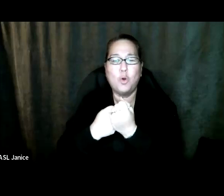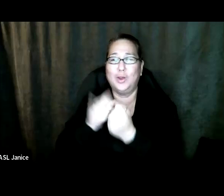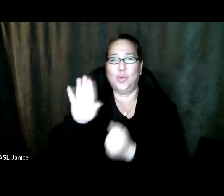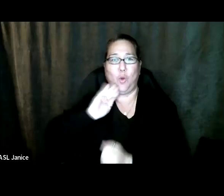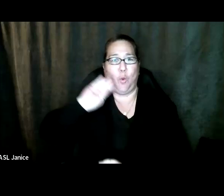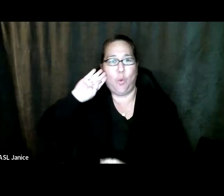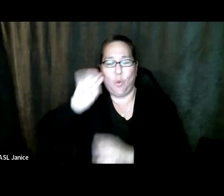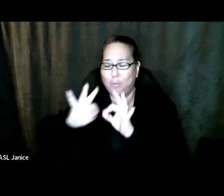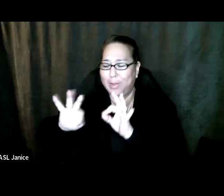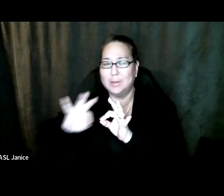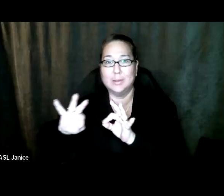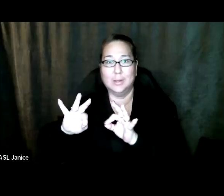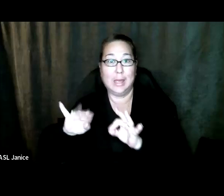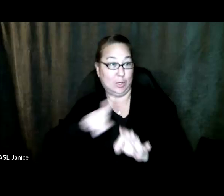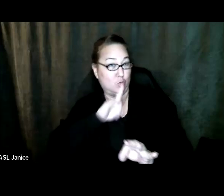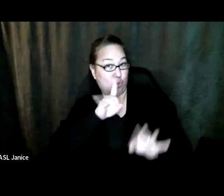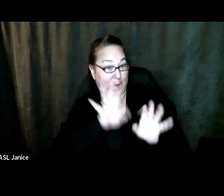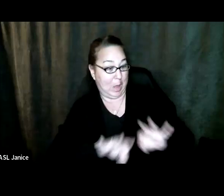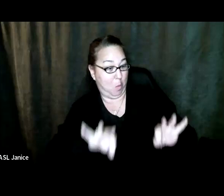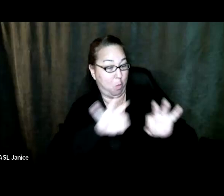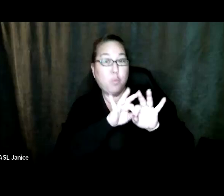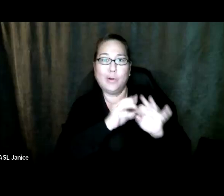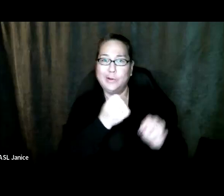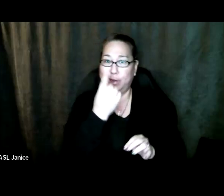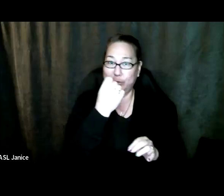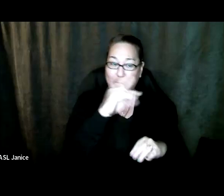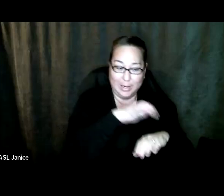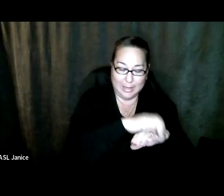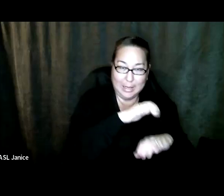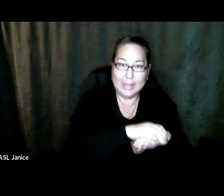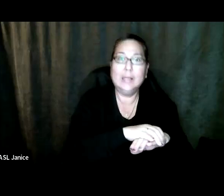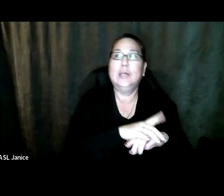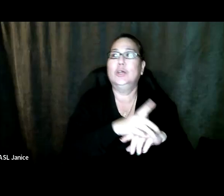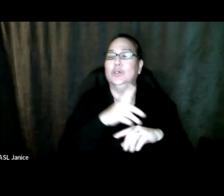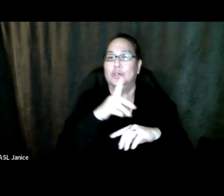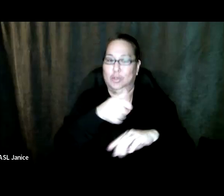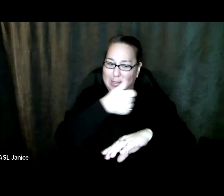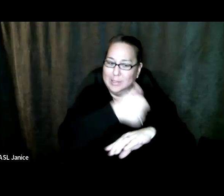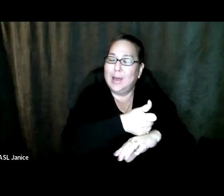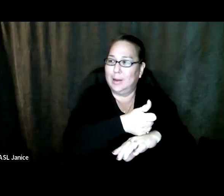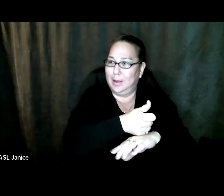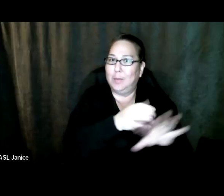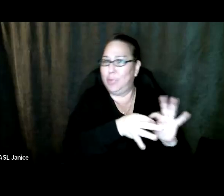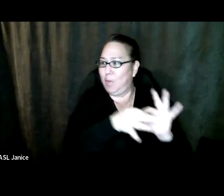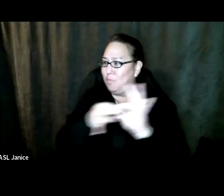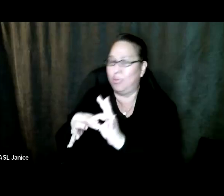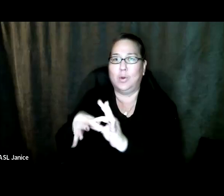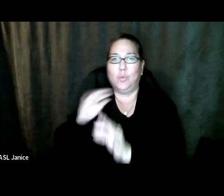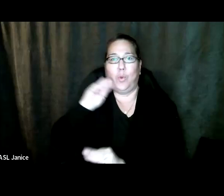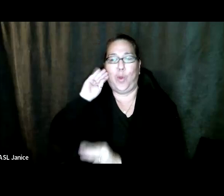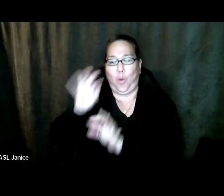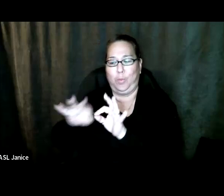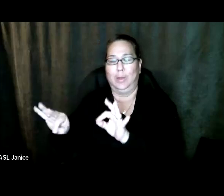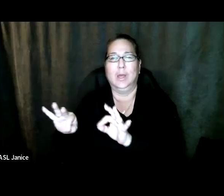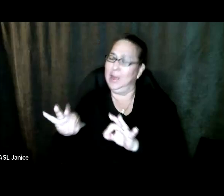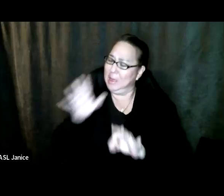to learn academic English and lay the groundwork for the development of further bilingual skills. The parent's